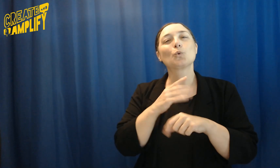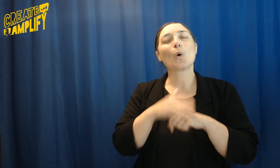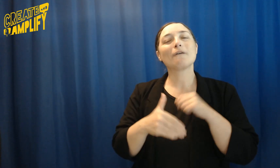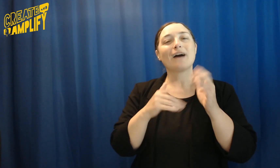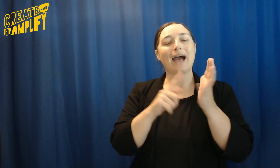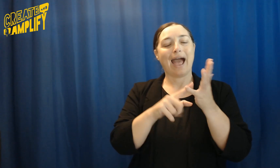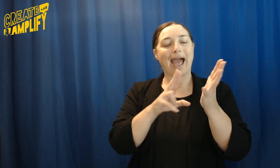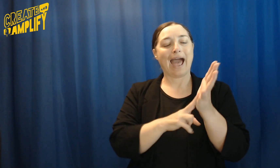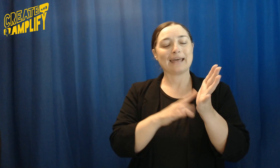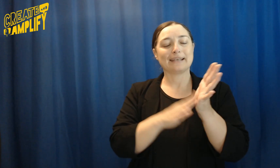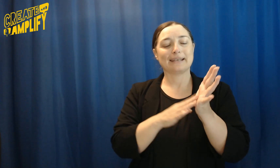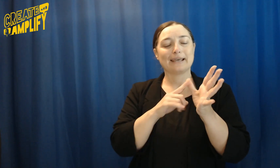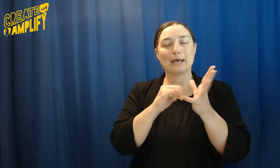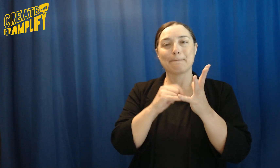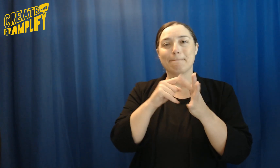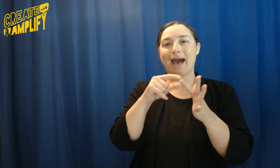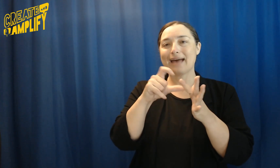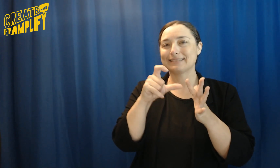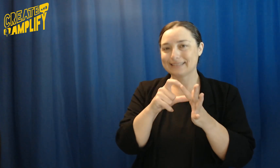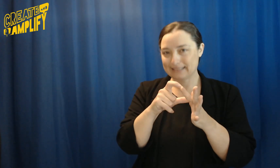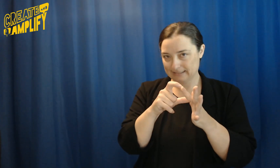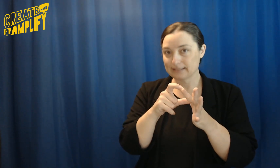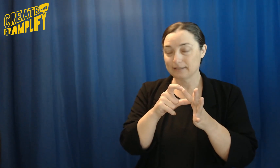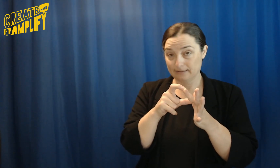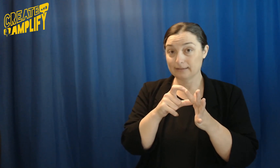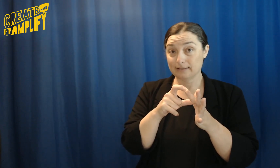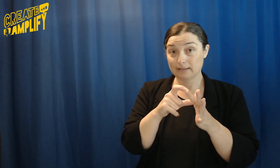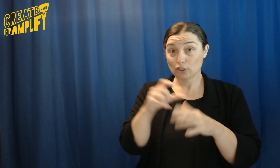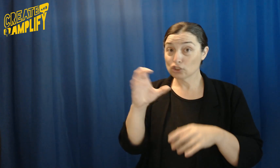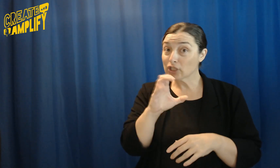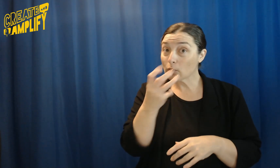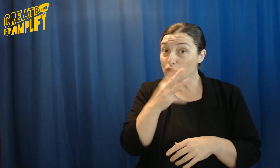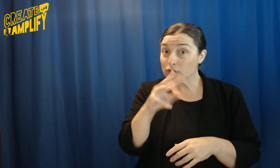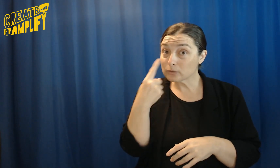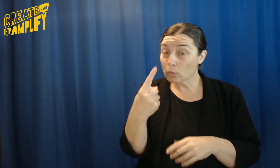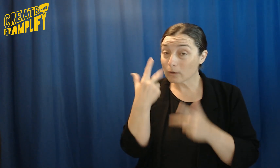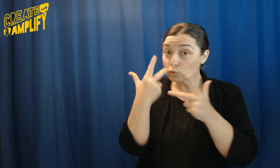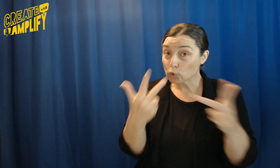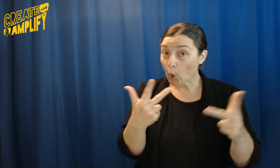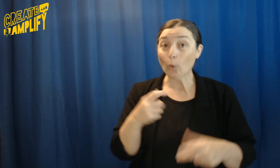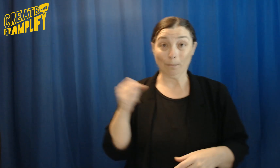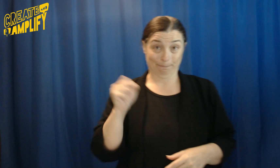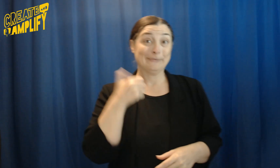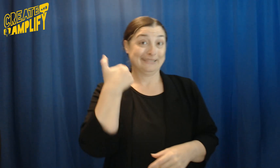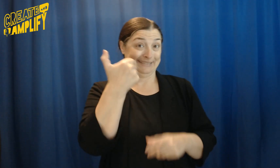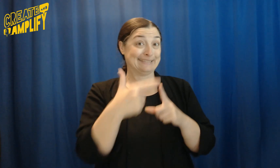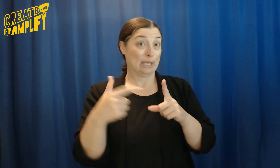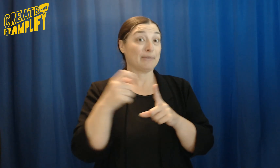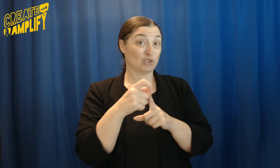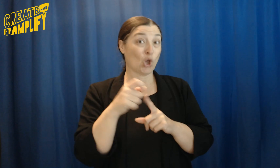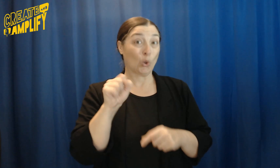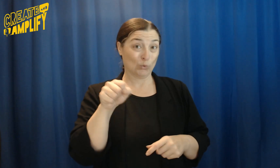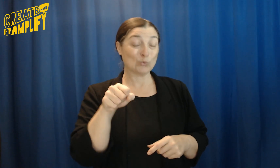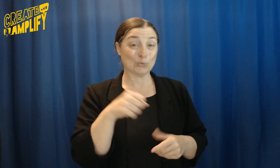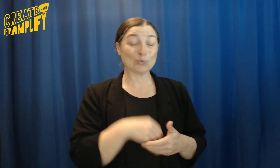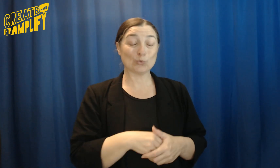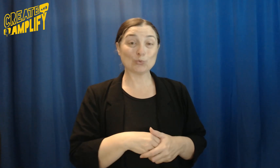in thinking that got picked up by Channel 31? Yeah, 6 episodes that we did with Powered Media,